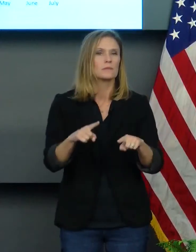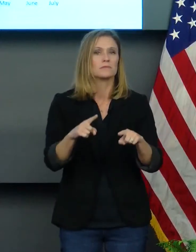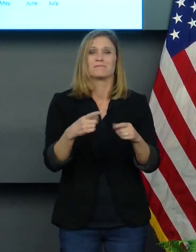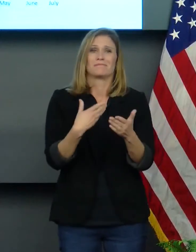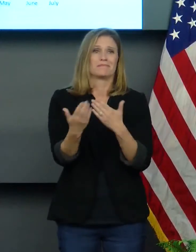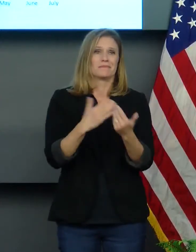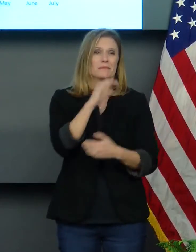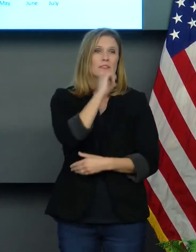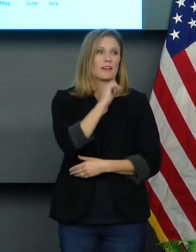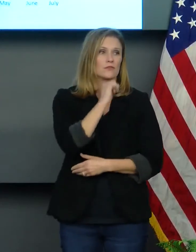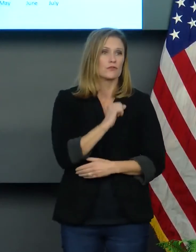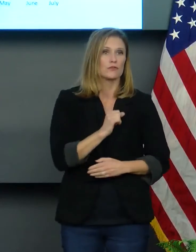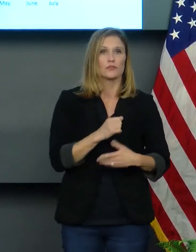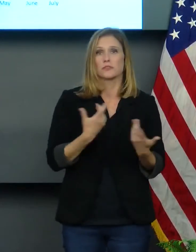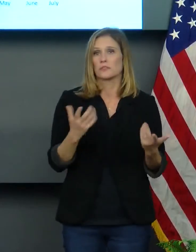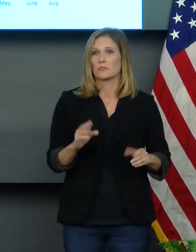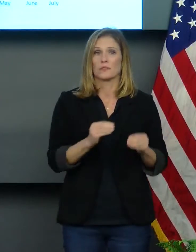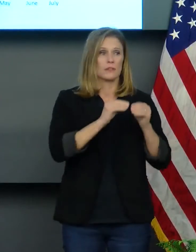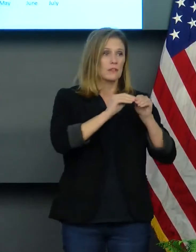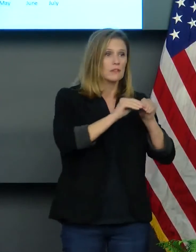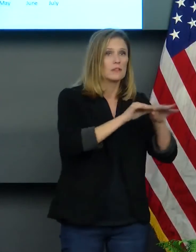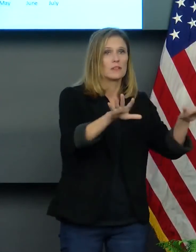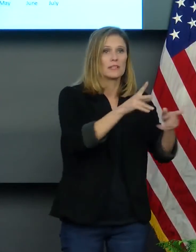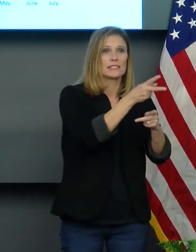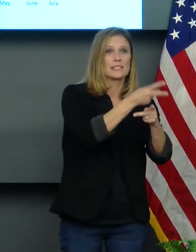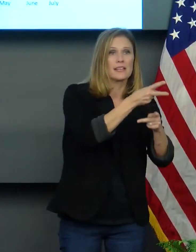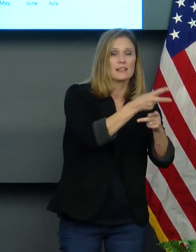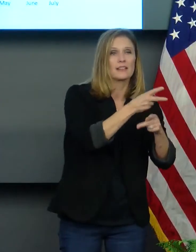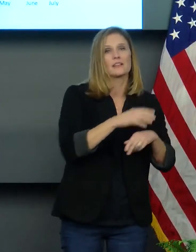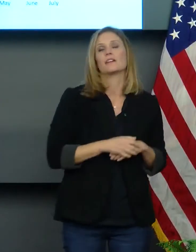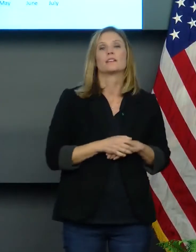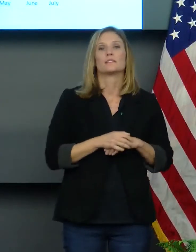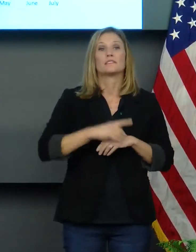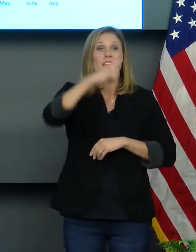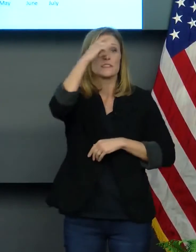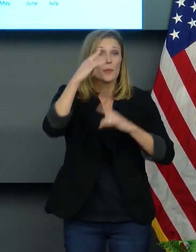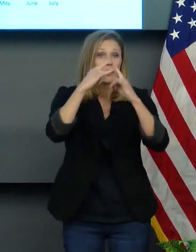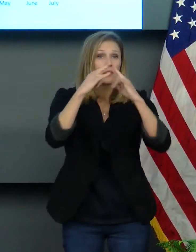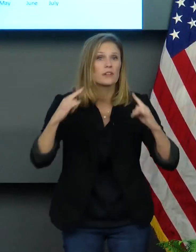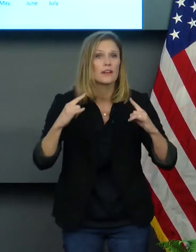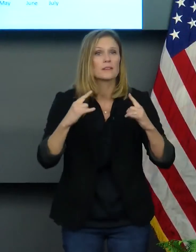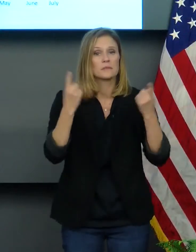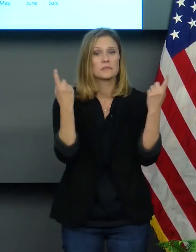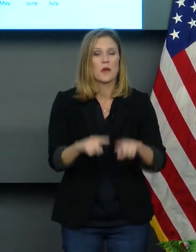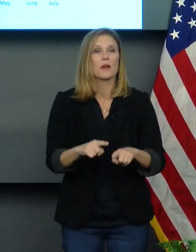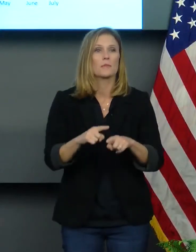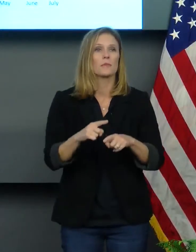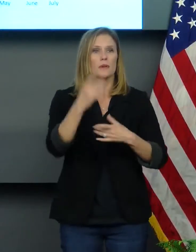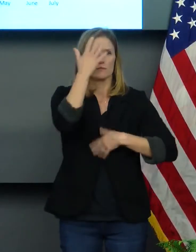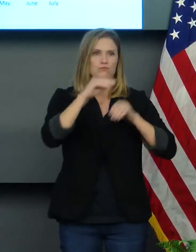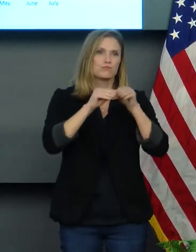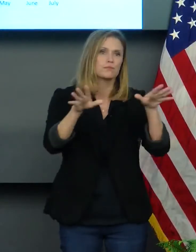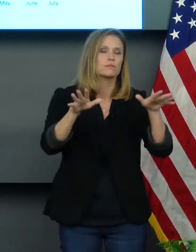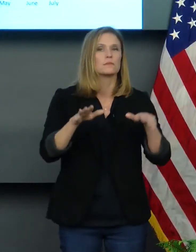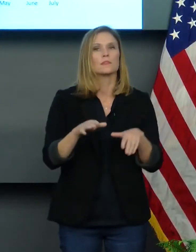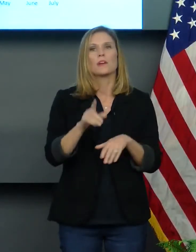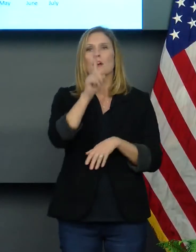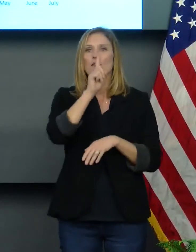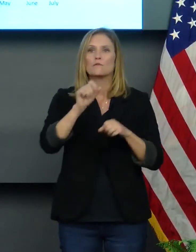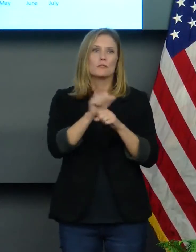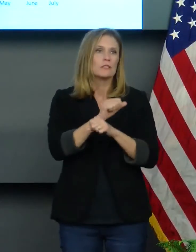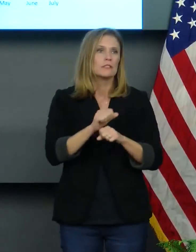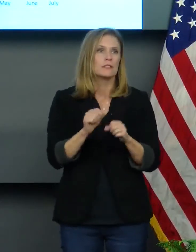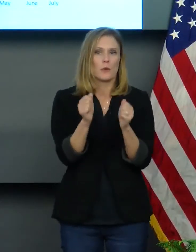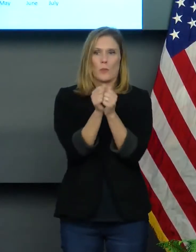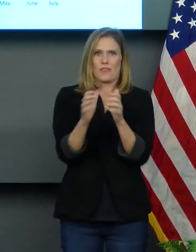of age. We've had outbreaks in daycares, we had outbreaks in summer camps when those were still in operation. And there's absolutely no question